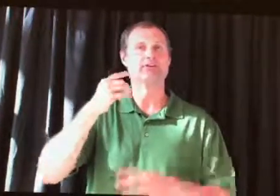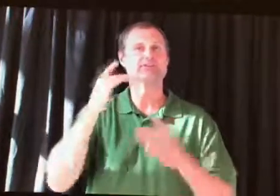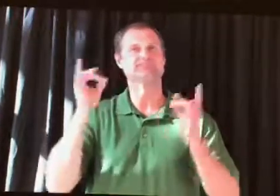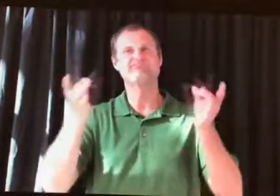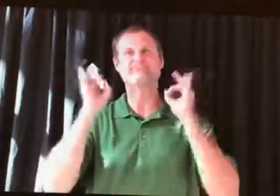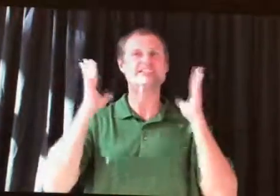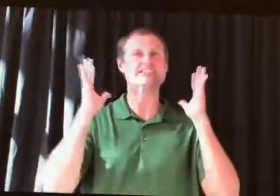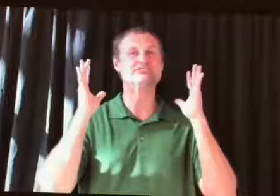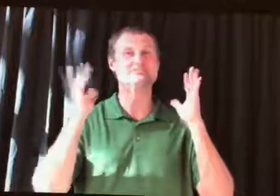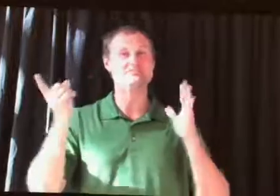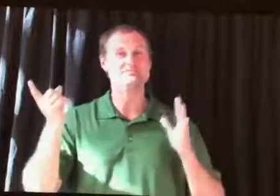1920s?